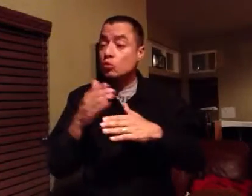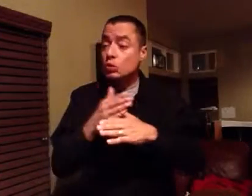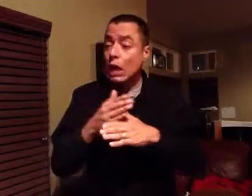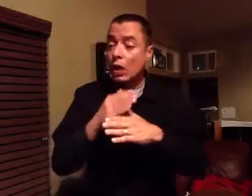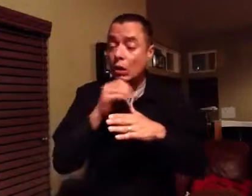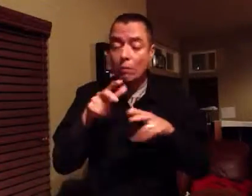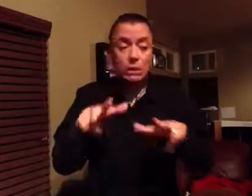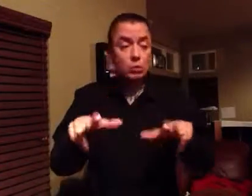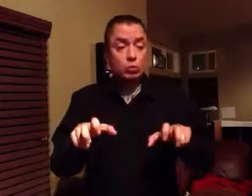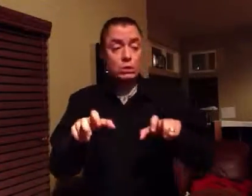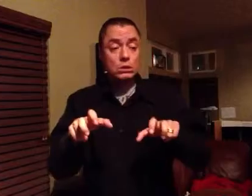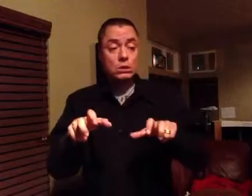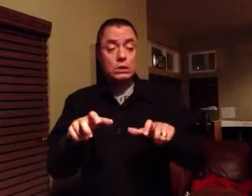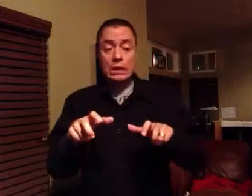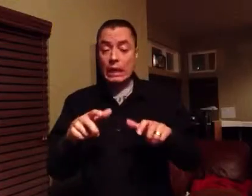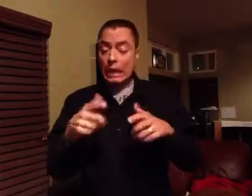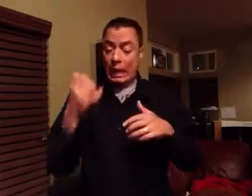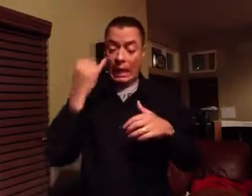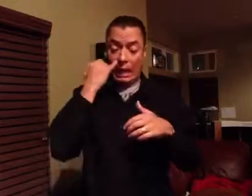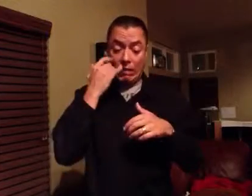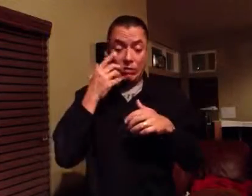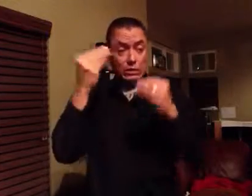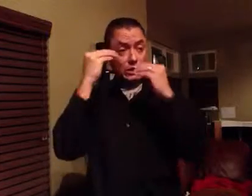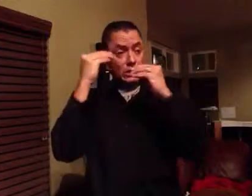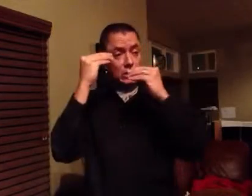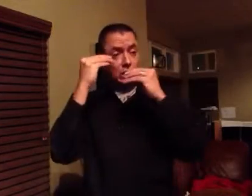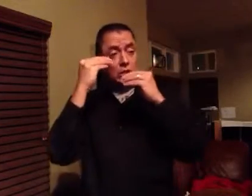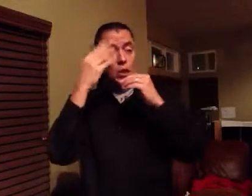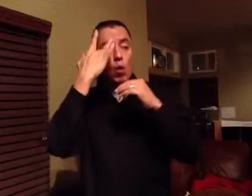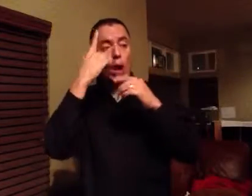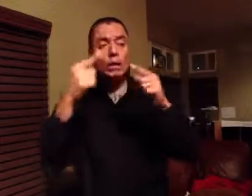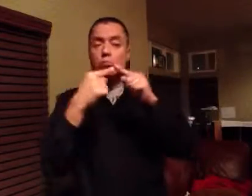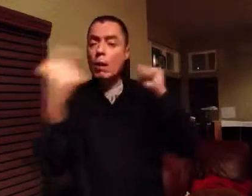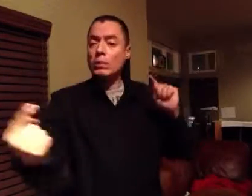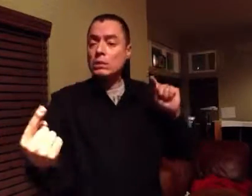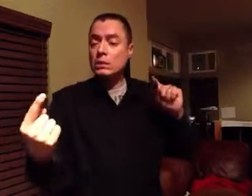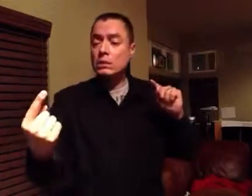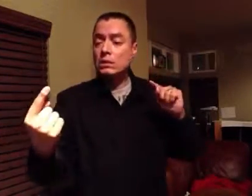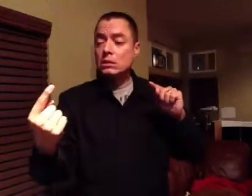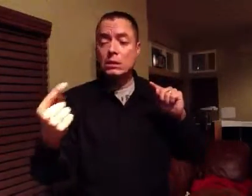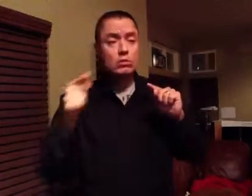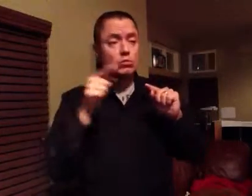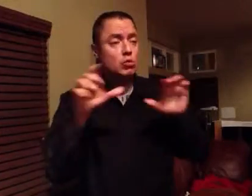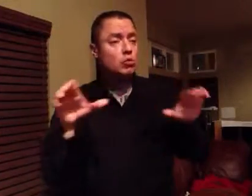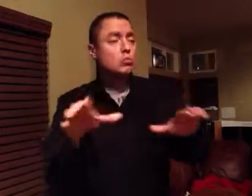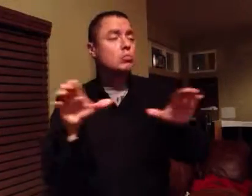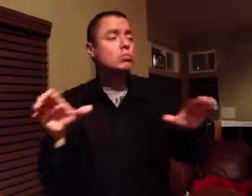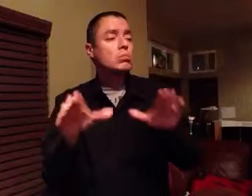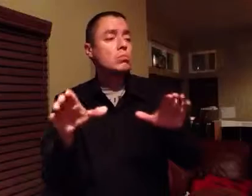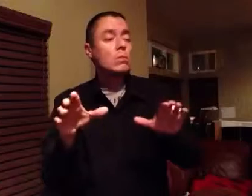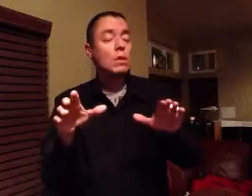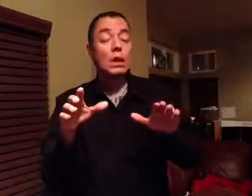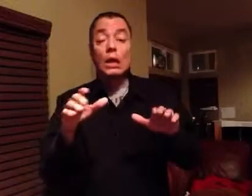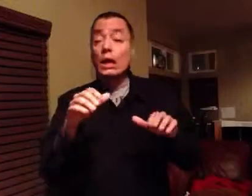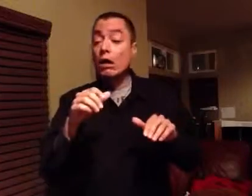the things you tell us not to do? Do not forget why you are attending these conferences.